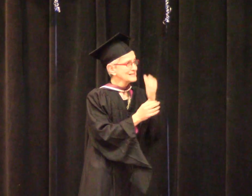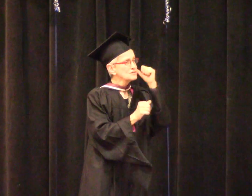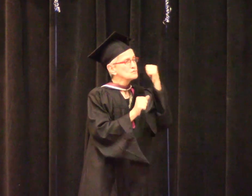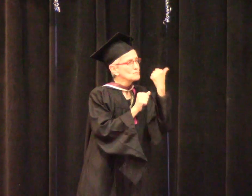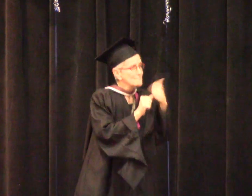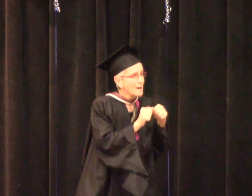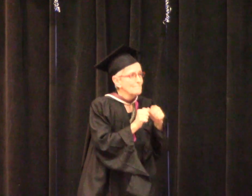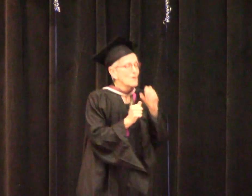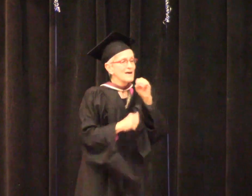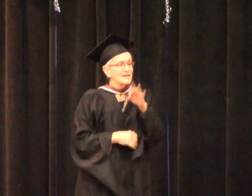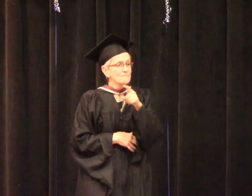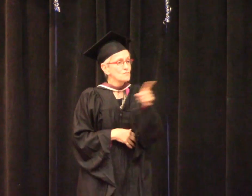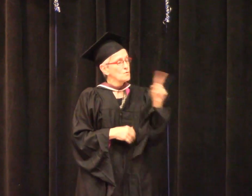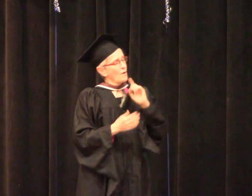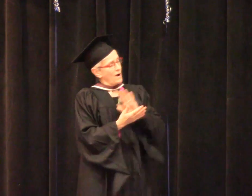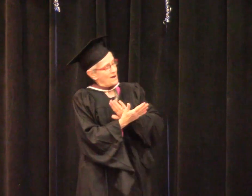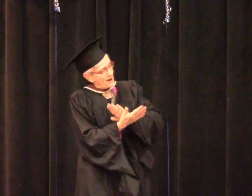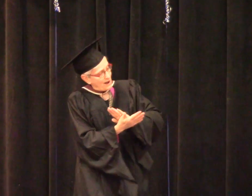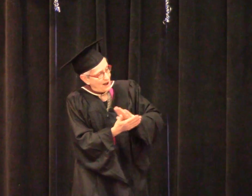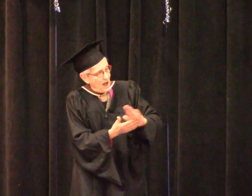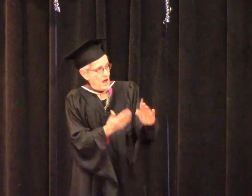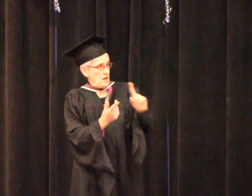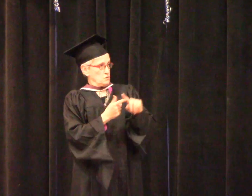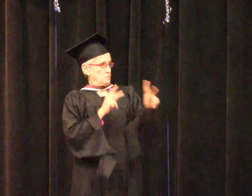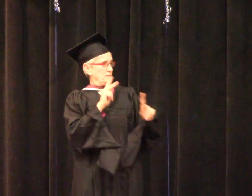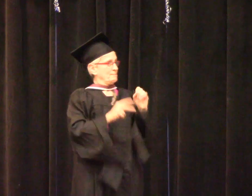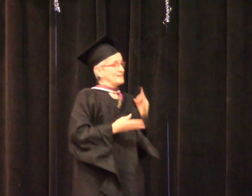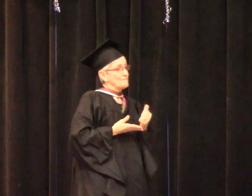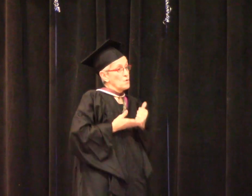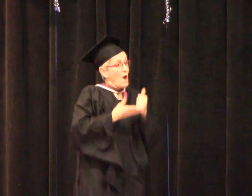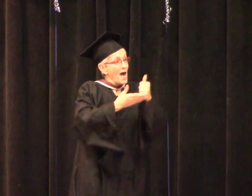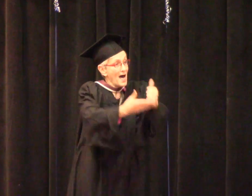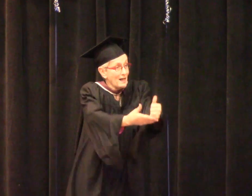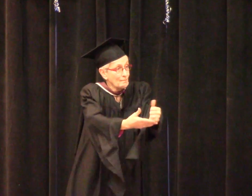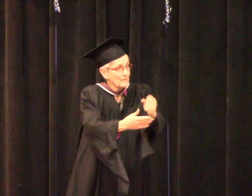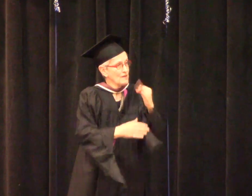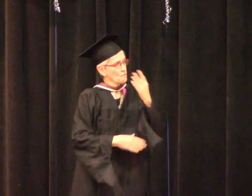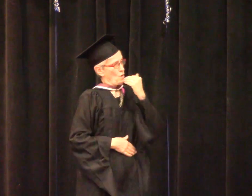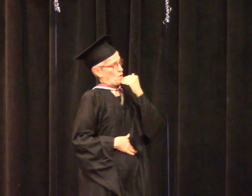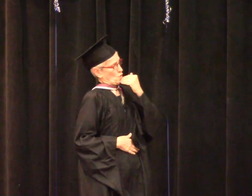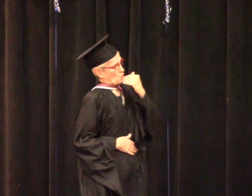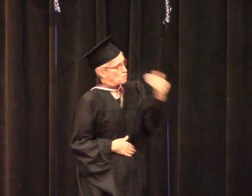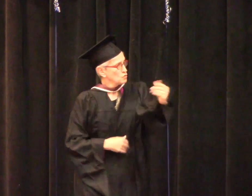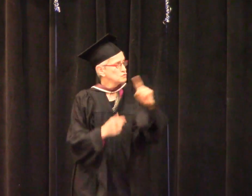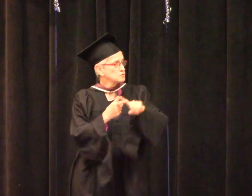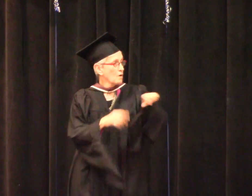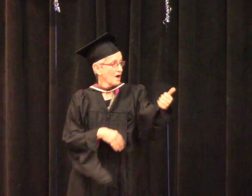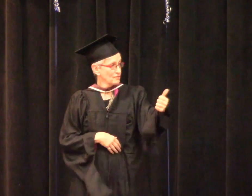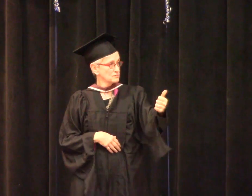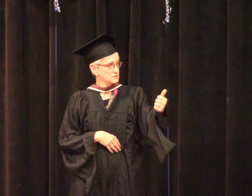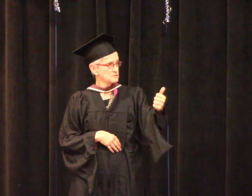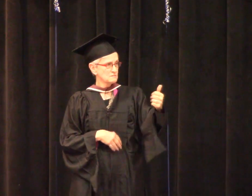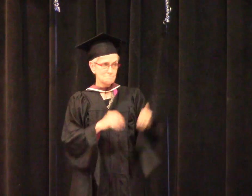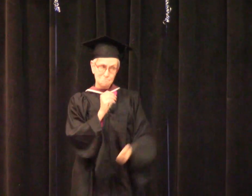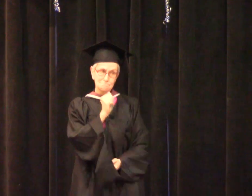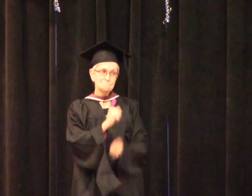And that's the other lesson I want you to remember. If you are kind to people, if you are helpful and good to